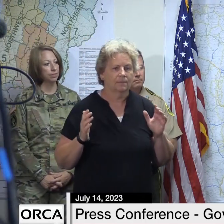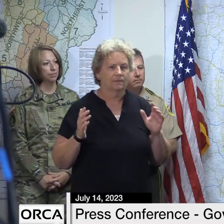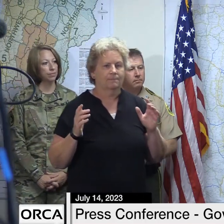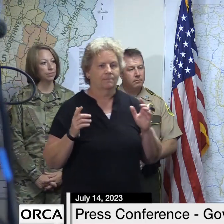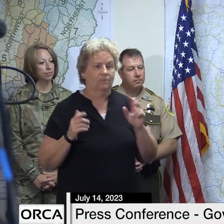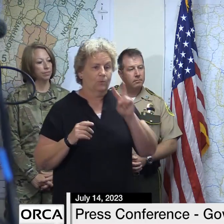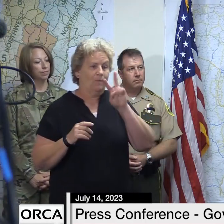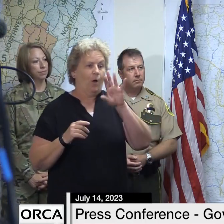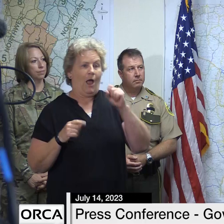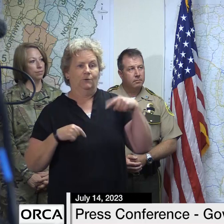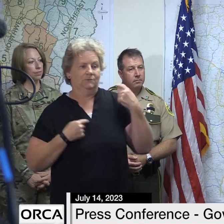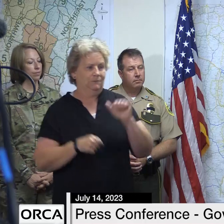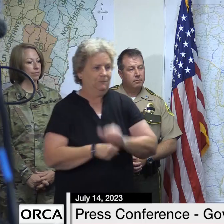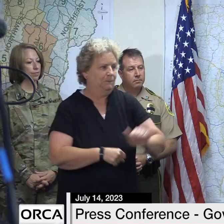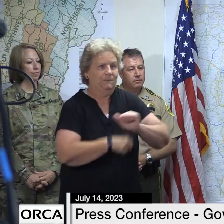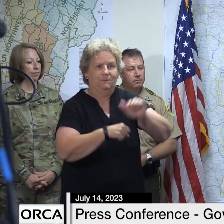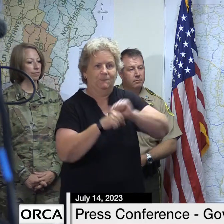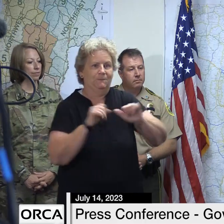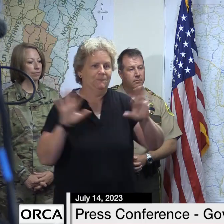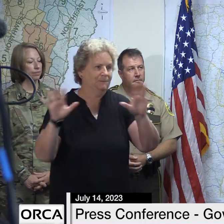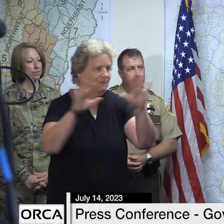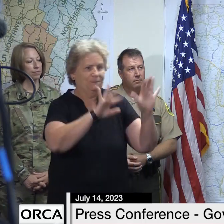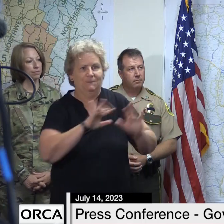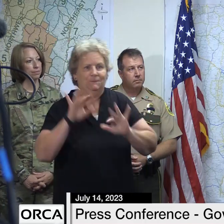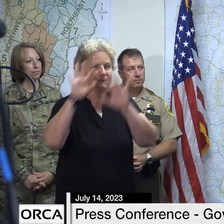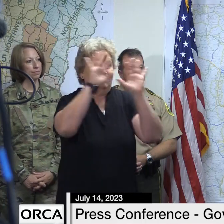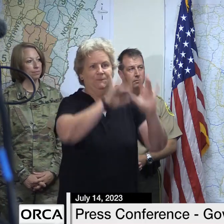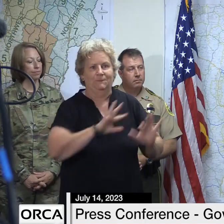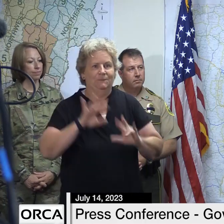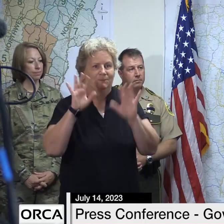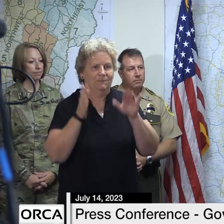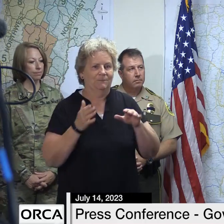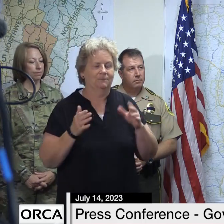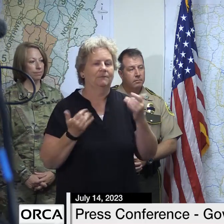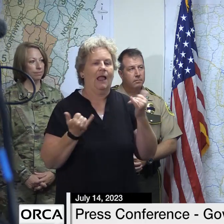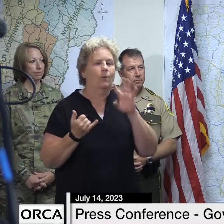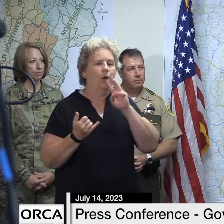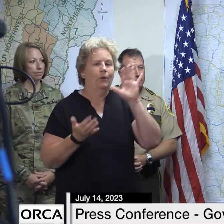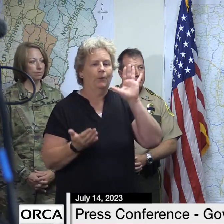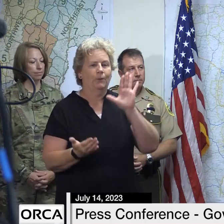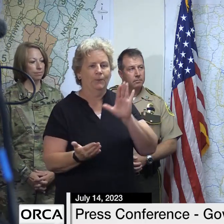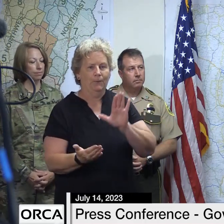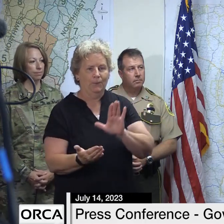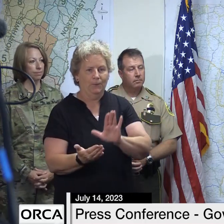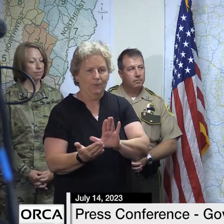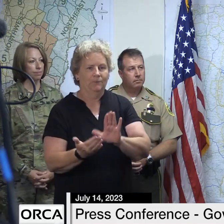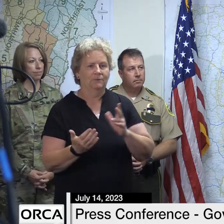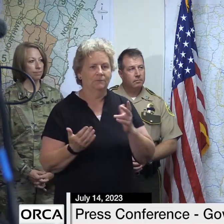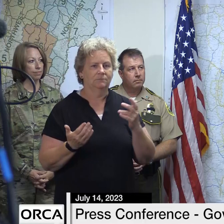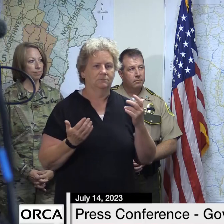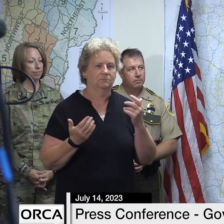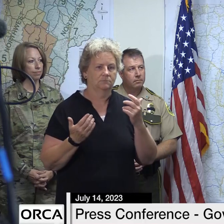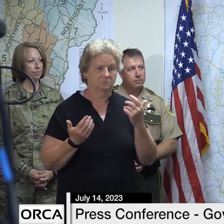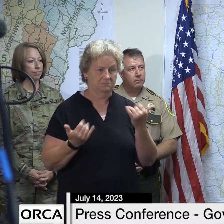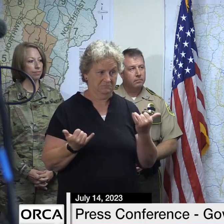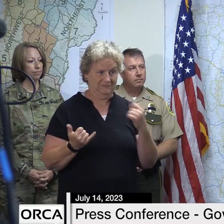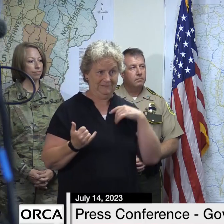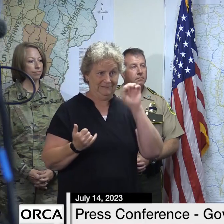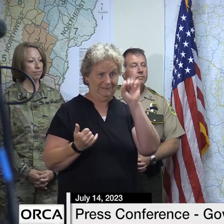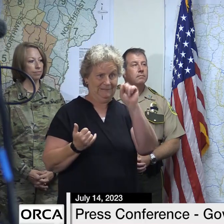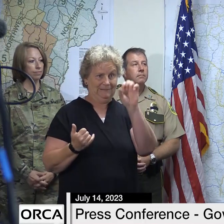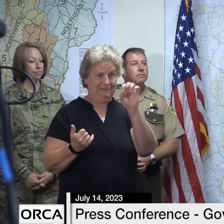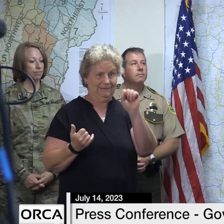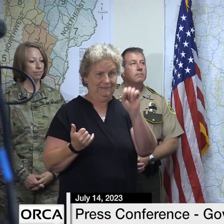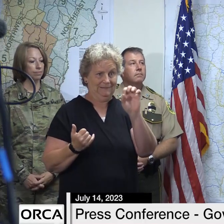has cooperated with receding water. But each and every one of these sites that I've just read have required that we visit